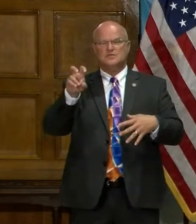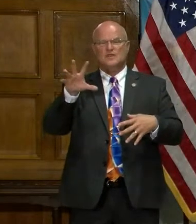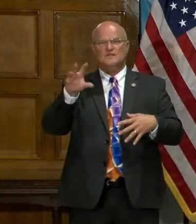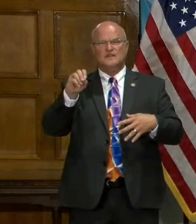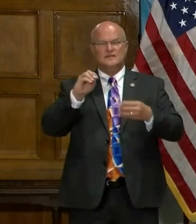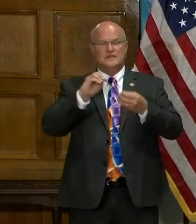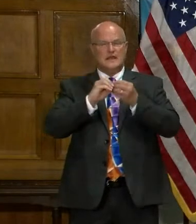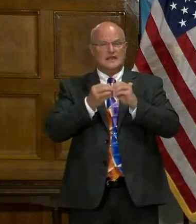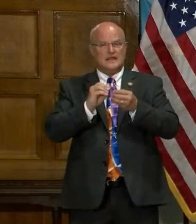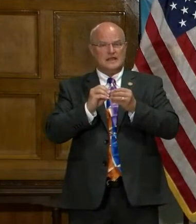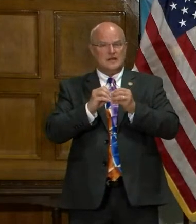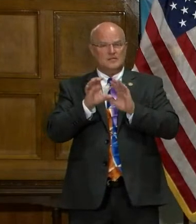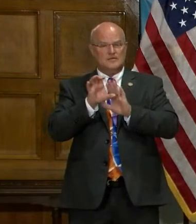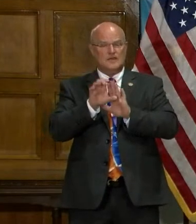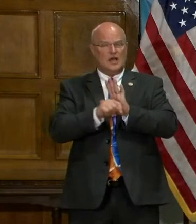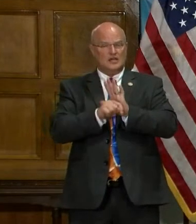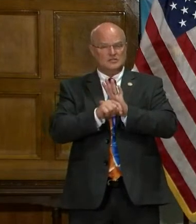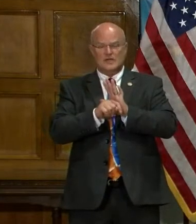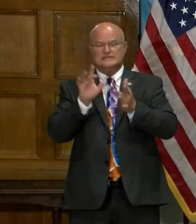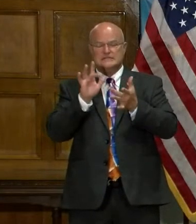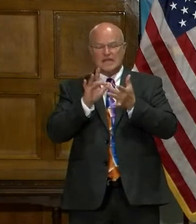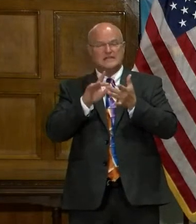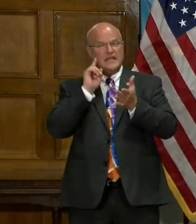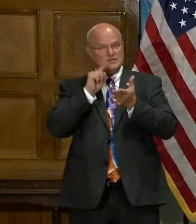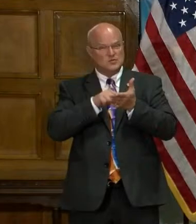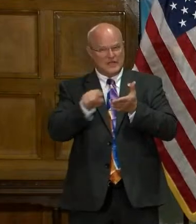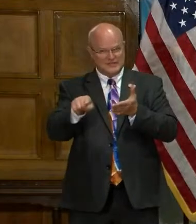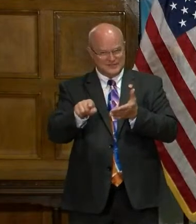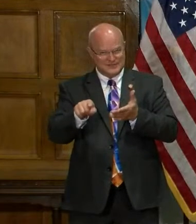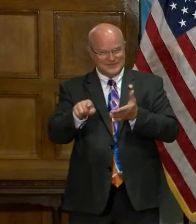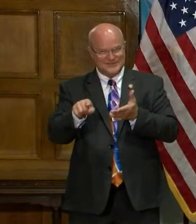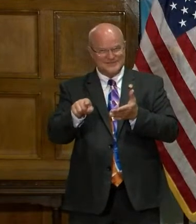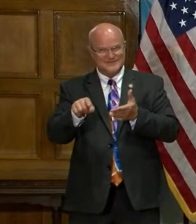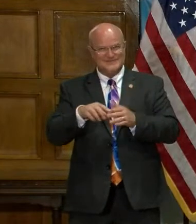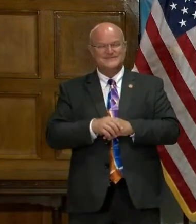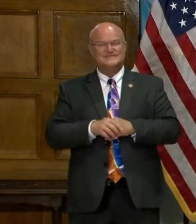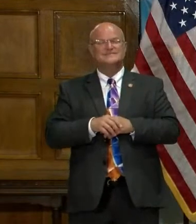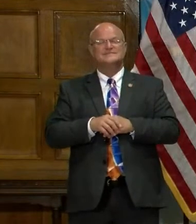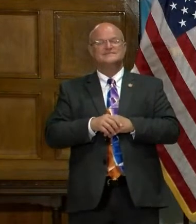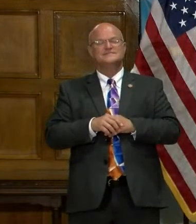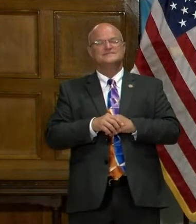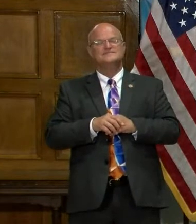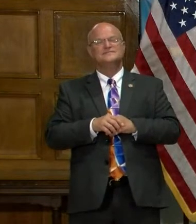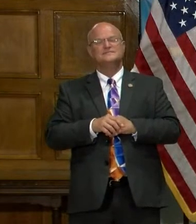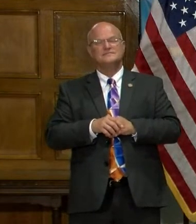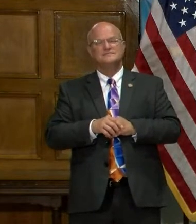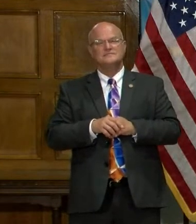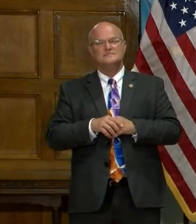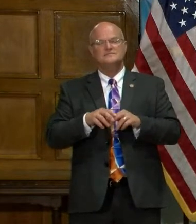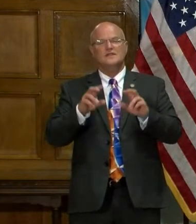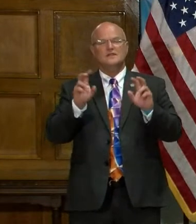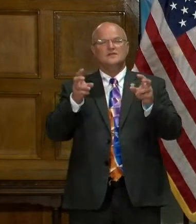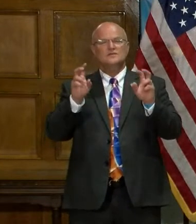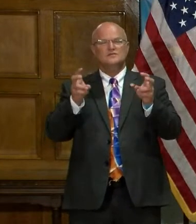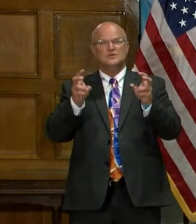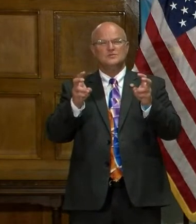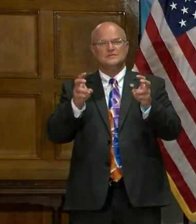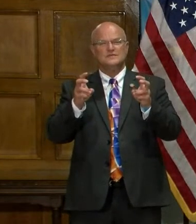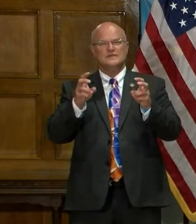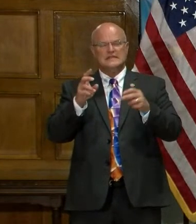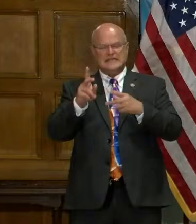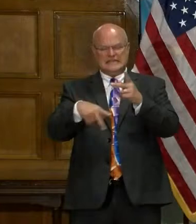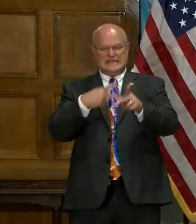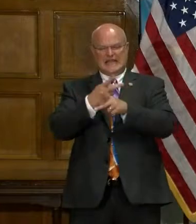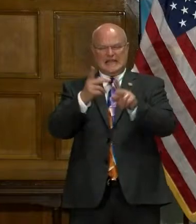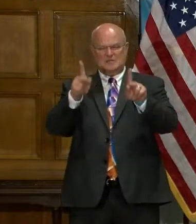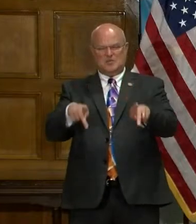250 the number of contact tracers. In terms of the kind of